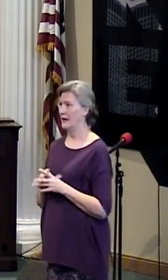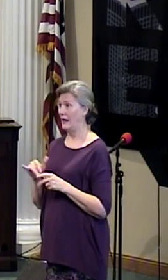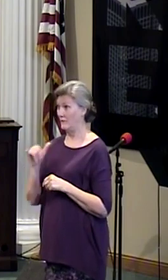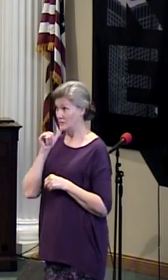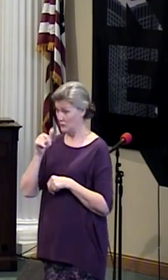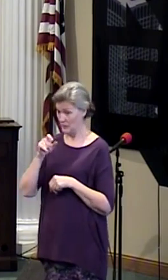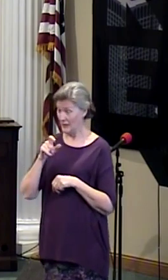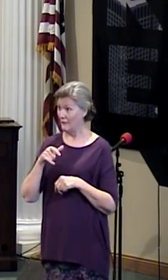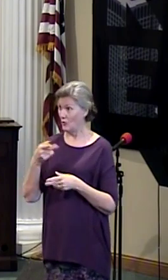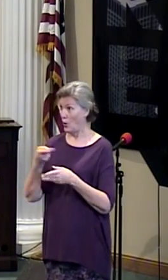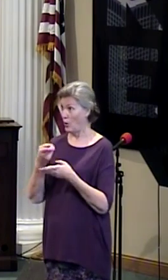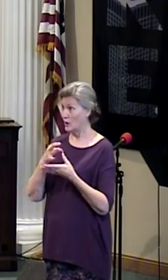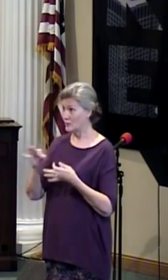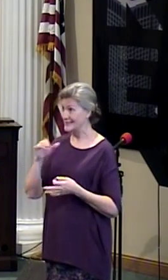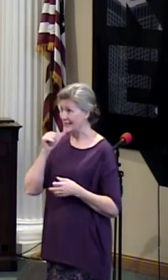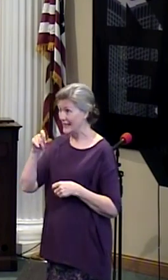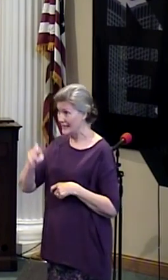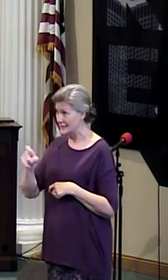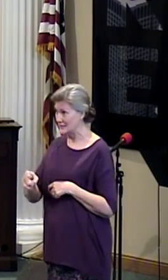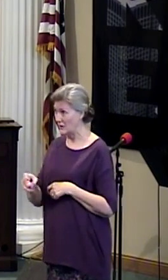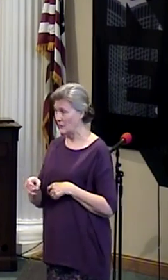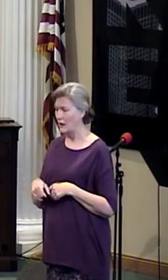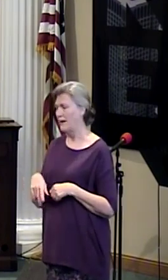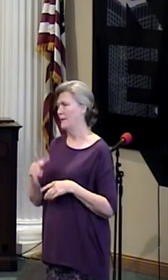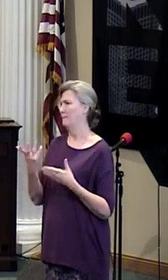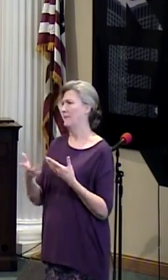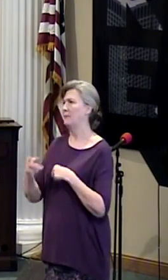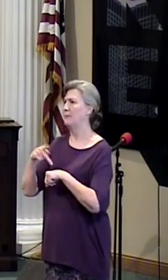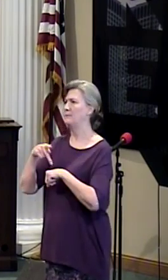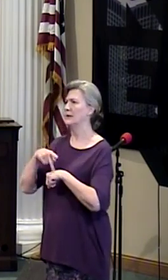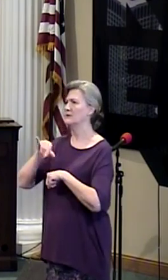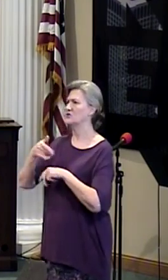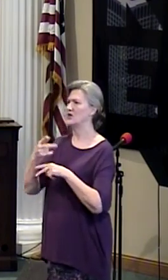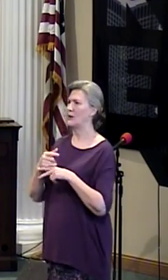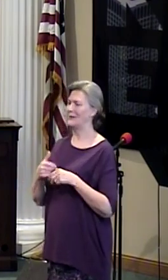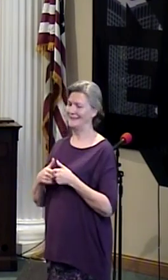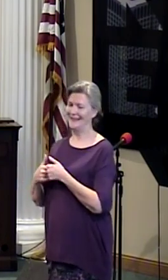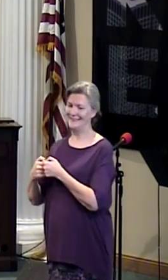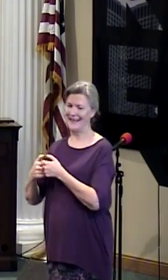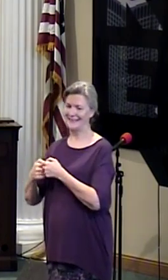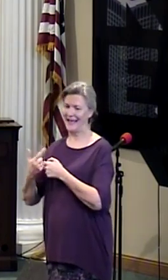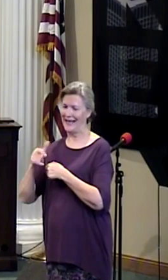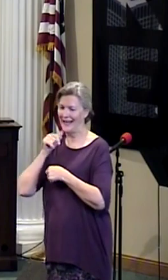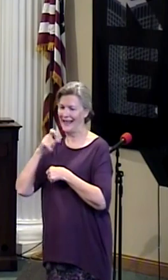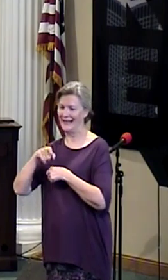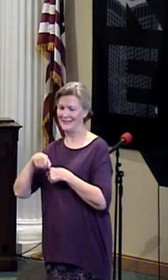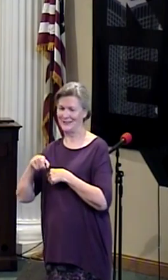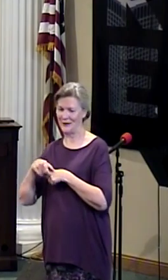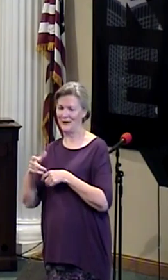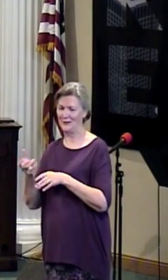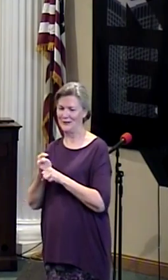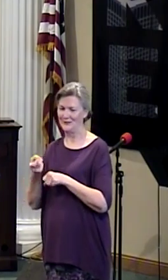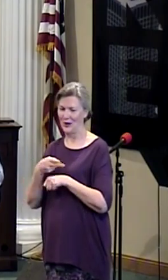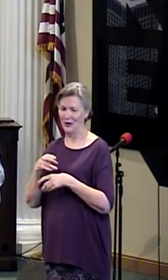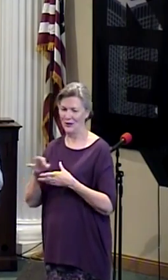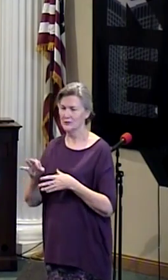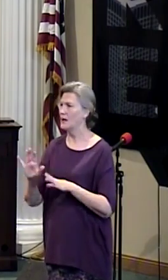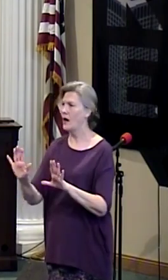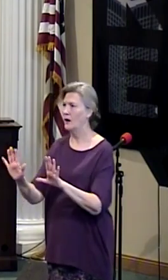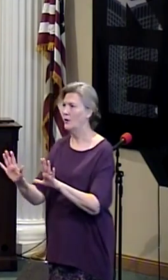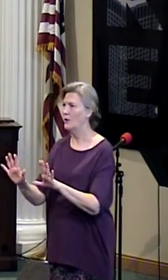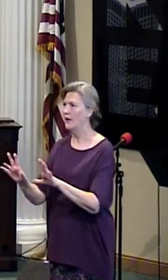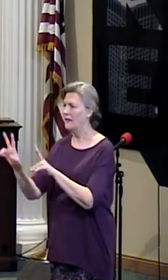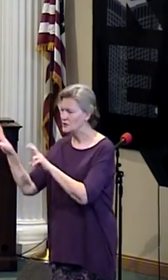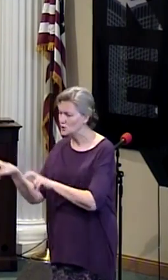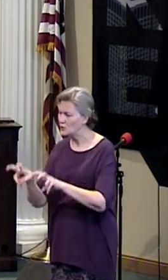coming. We're willing to pack up our stuff and travel all the way to Samaria because these people are having trouble getting the Holy Ghost. I'm